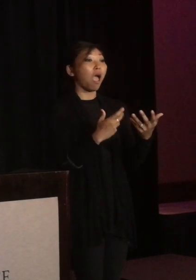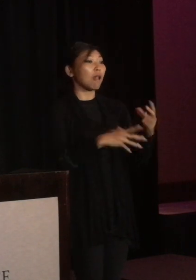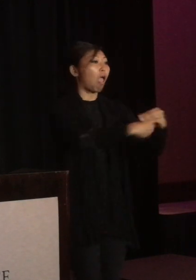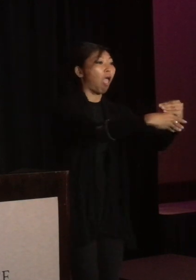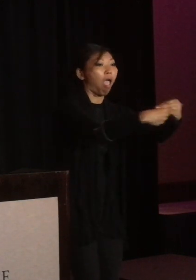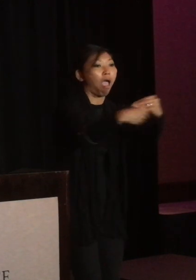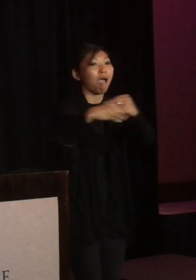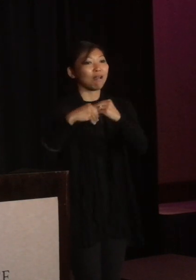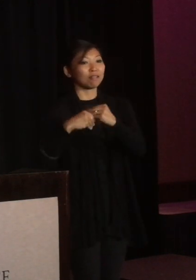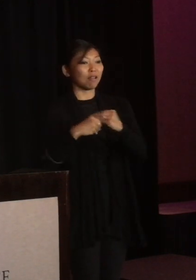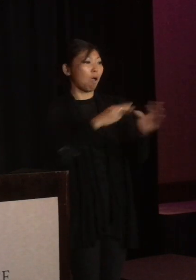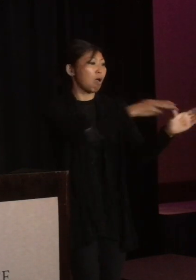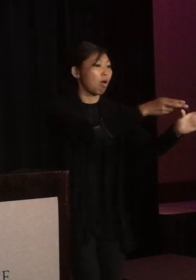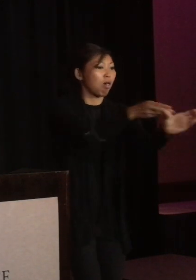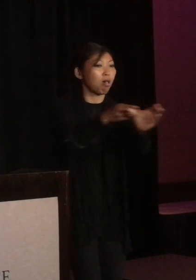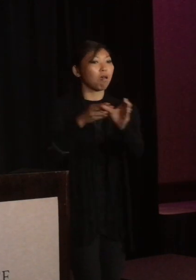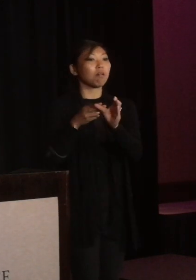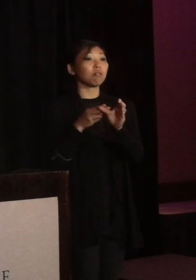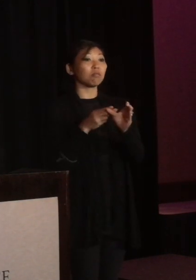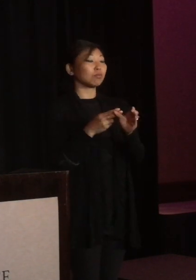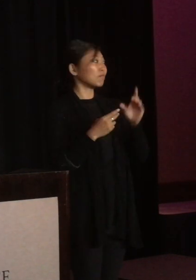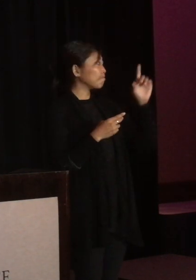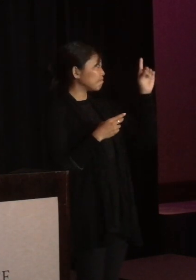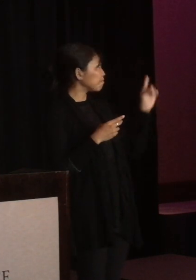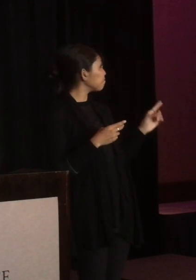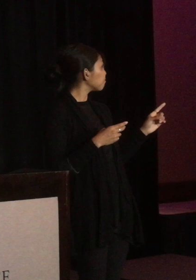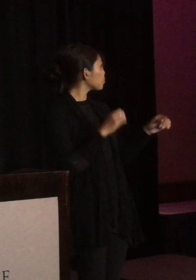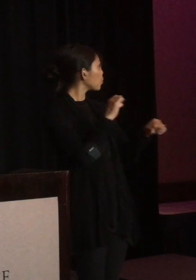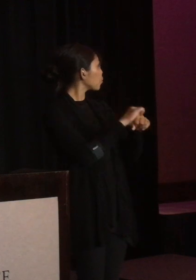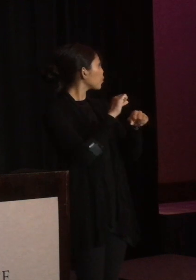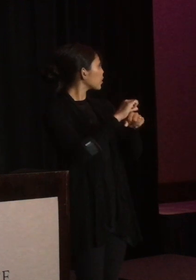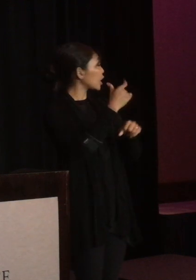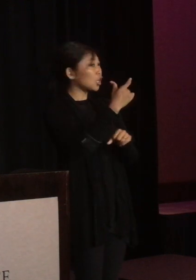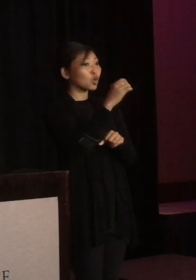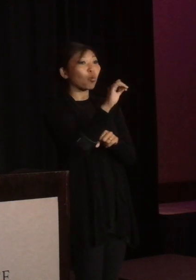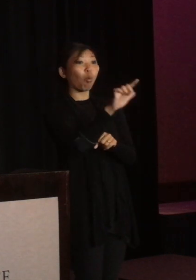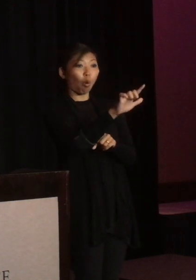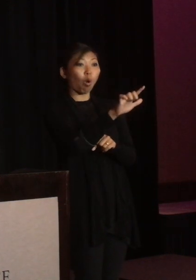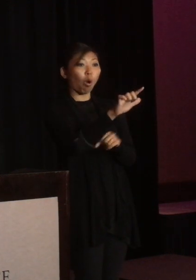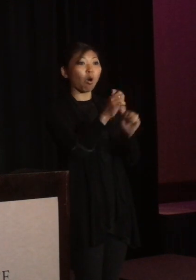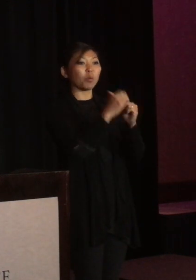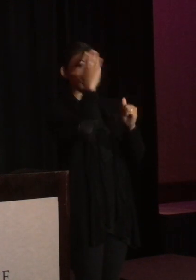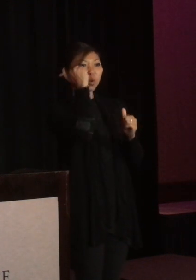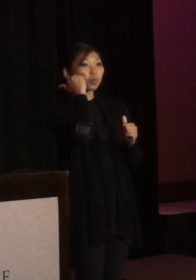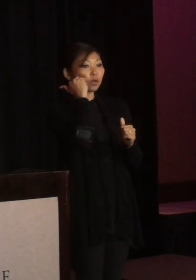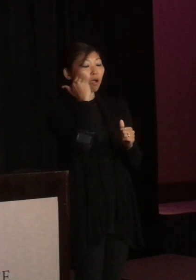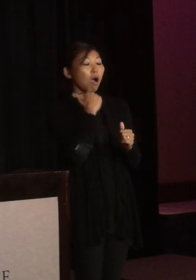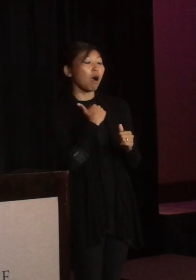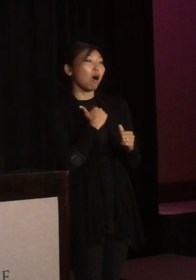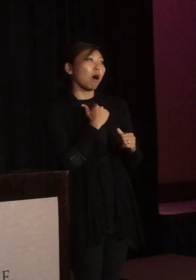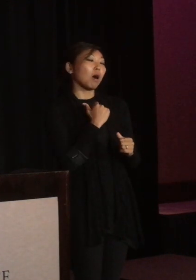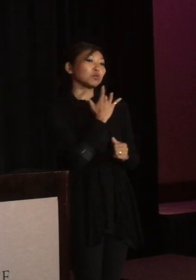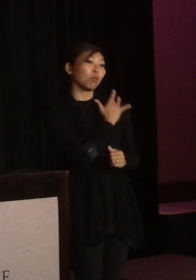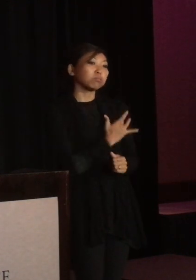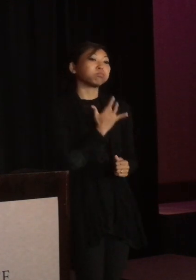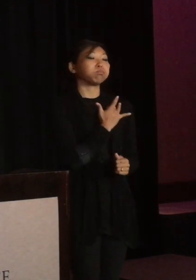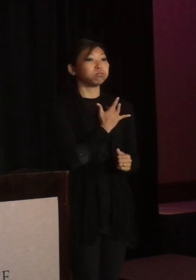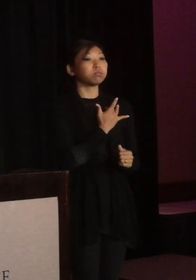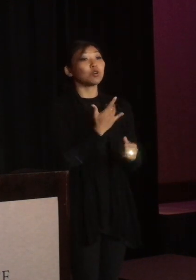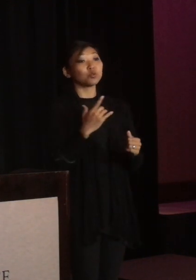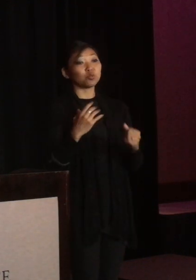and grew into work at Goal in Korea. I am very appreciative to the founders of